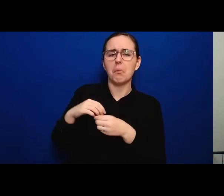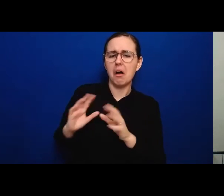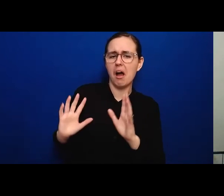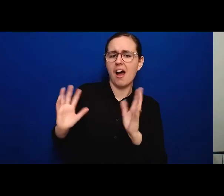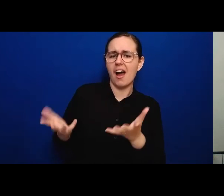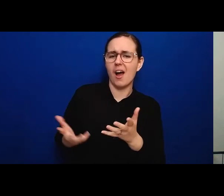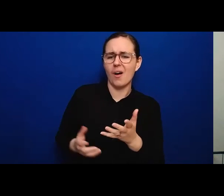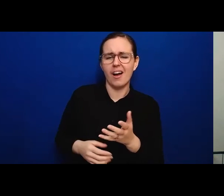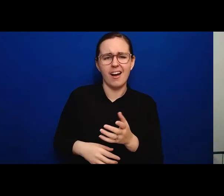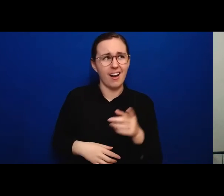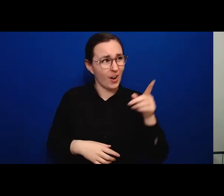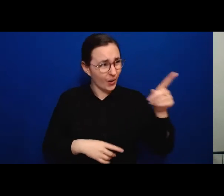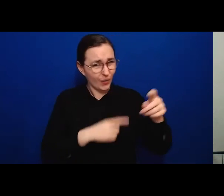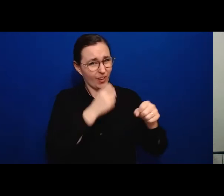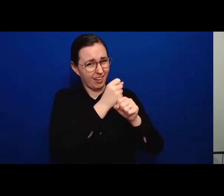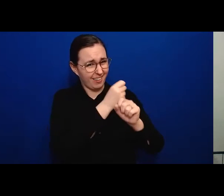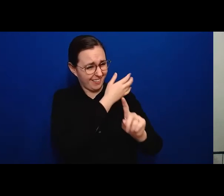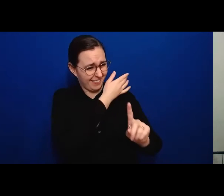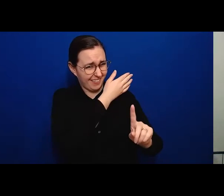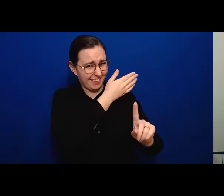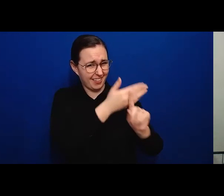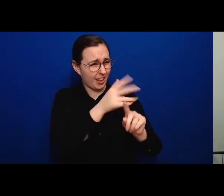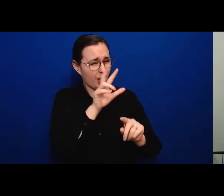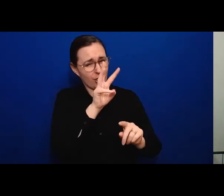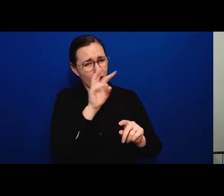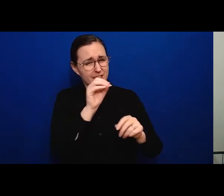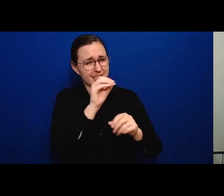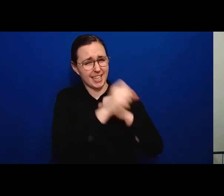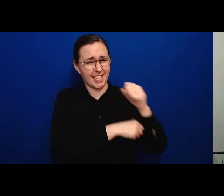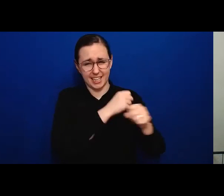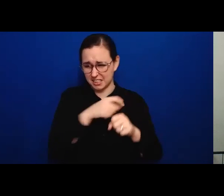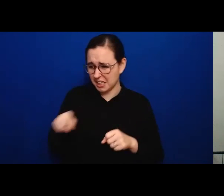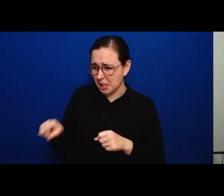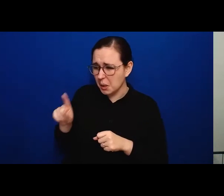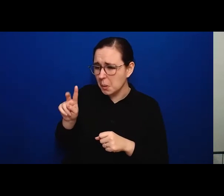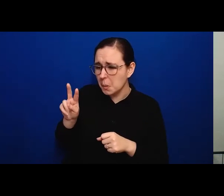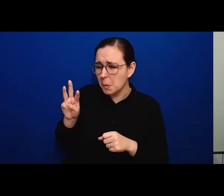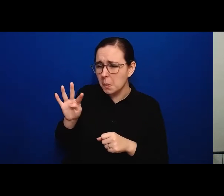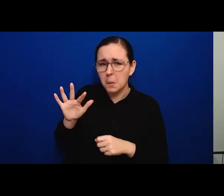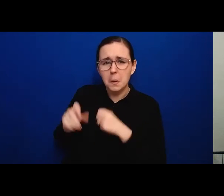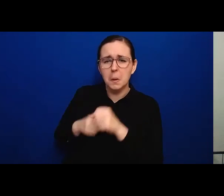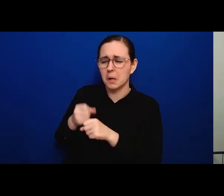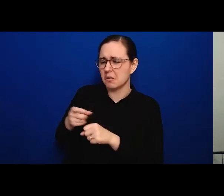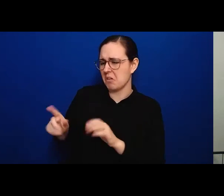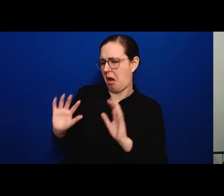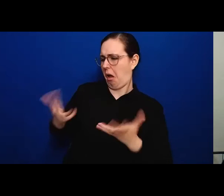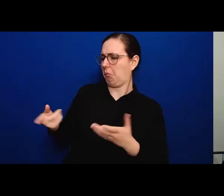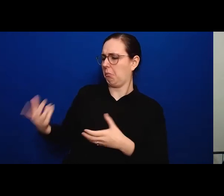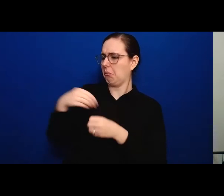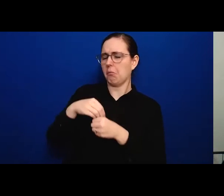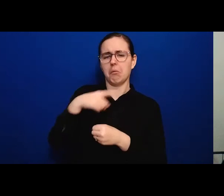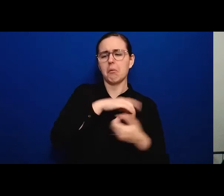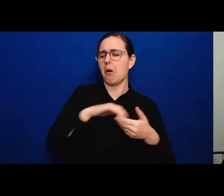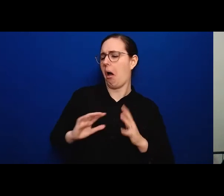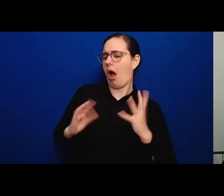for 5 years in this ODP. So it's very difficult for you. But I believe that we cannot feel fear. We have to